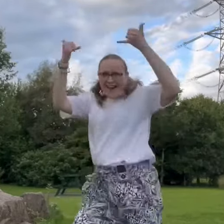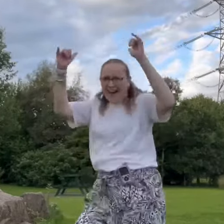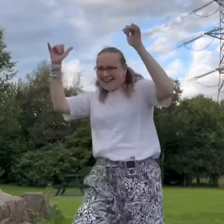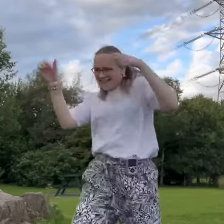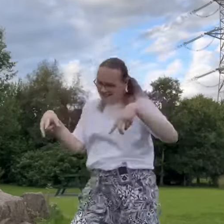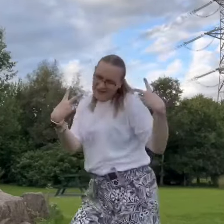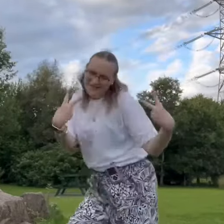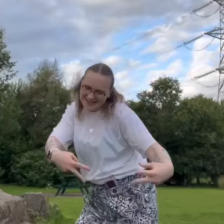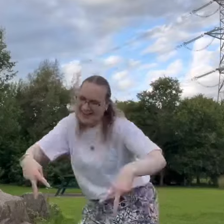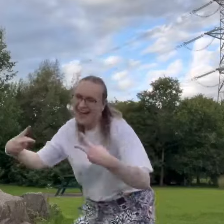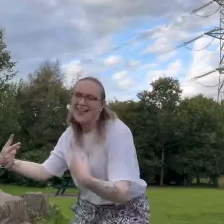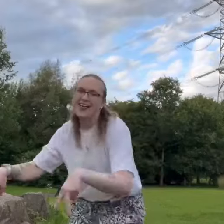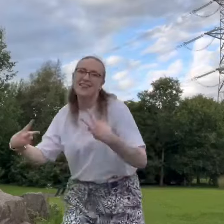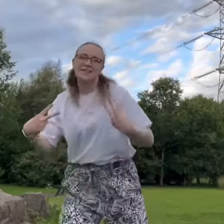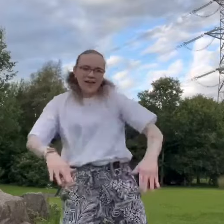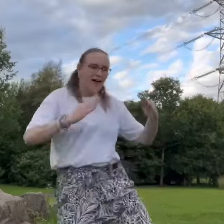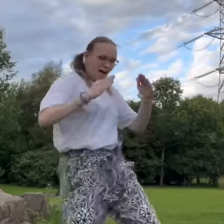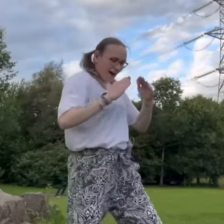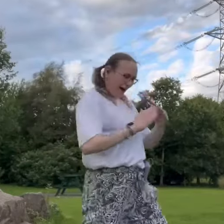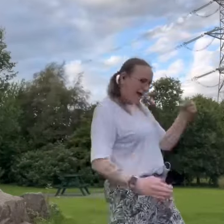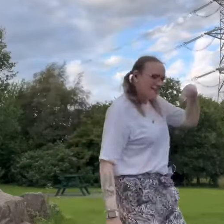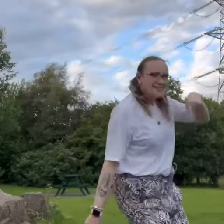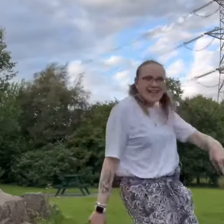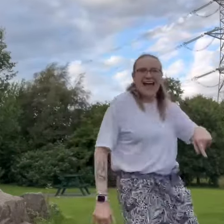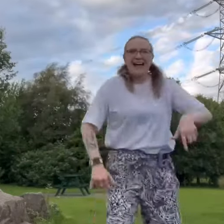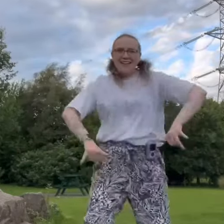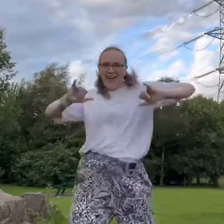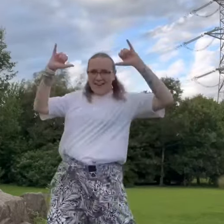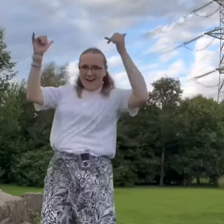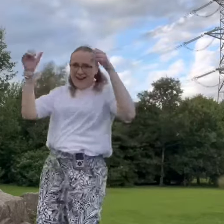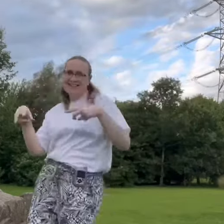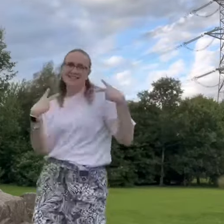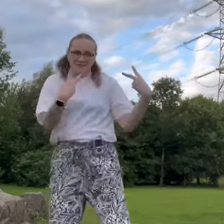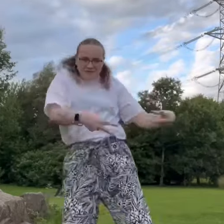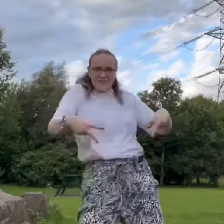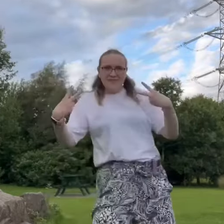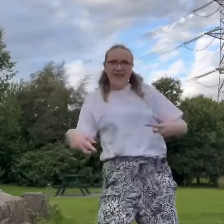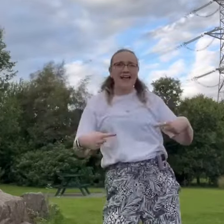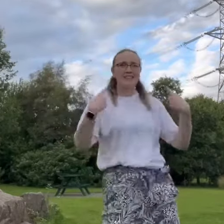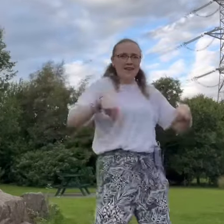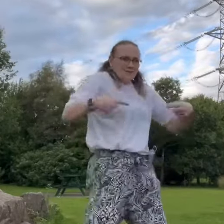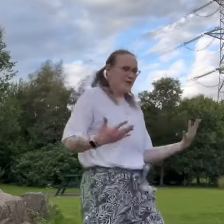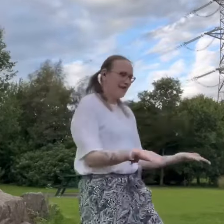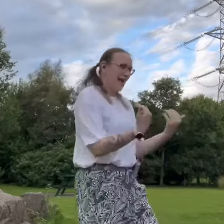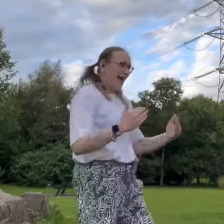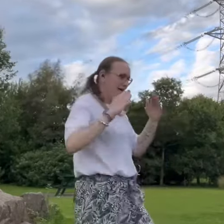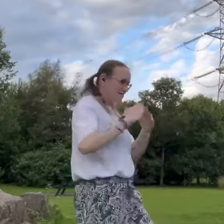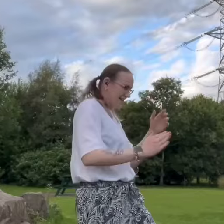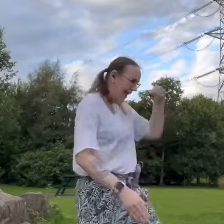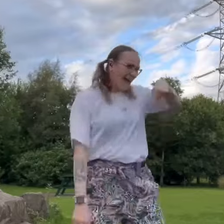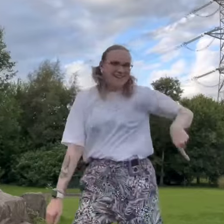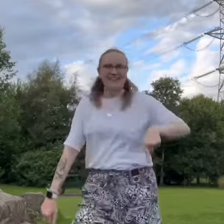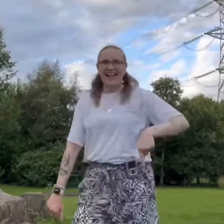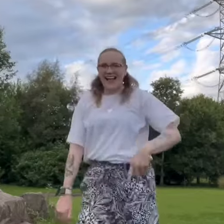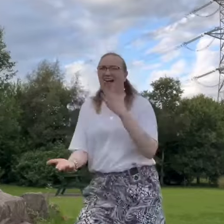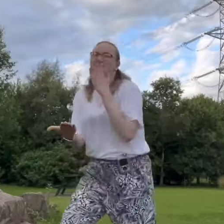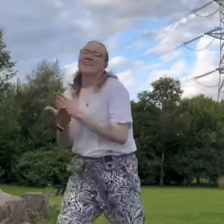the roof and get on the floor Let's bring the house down, really